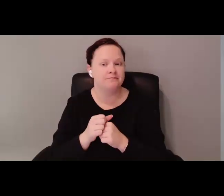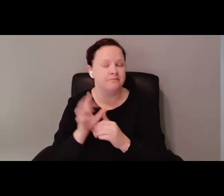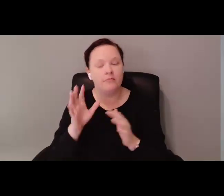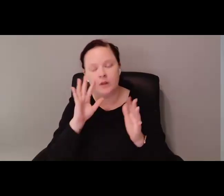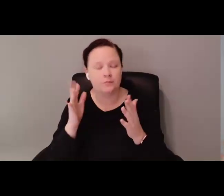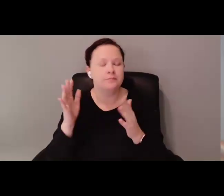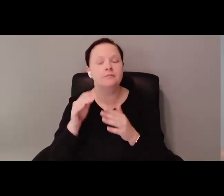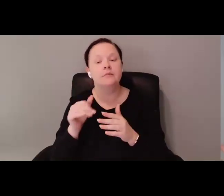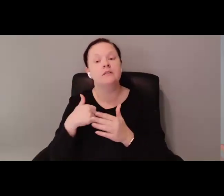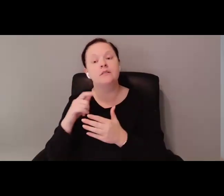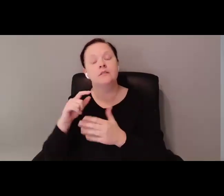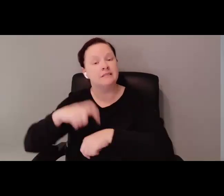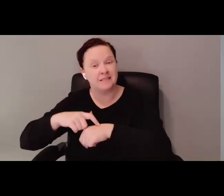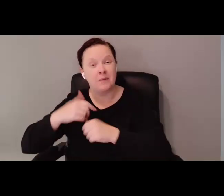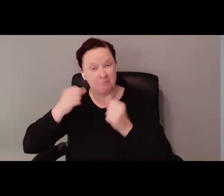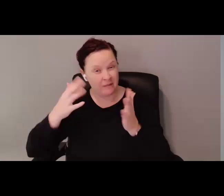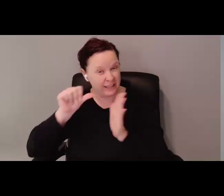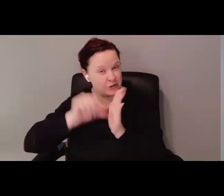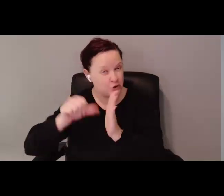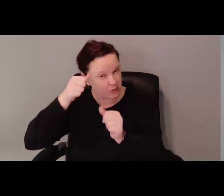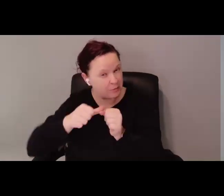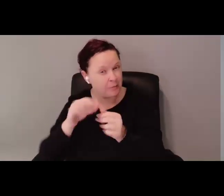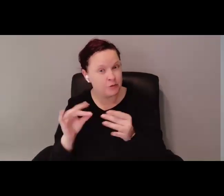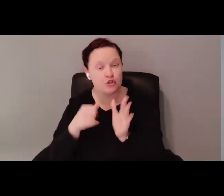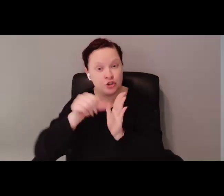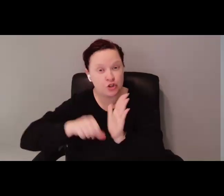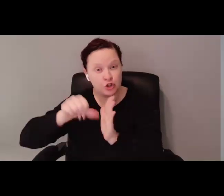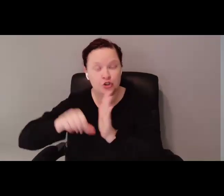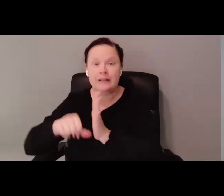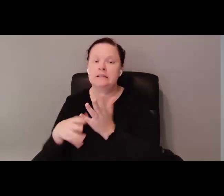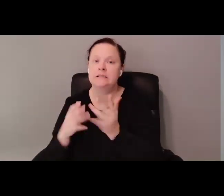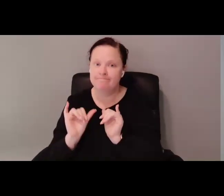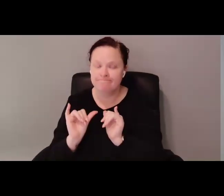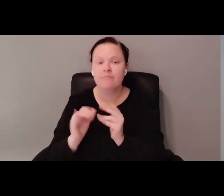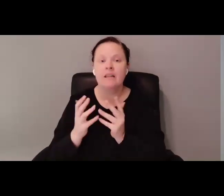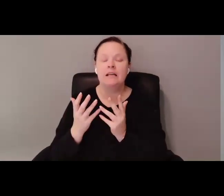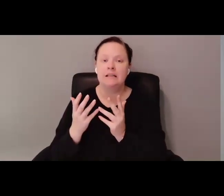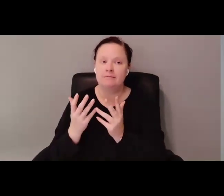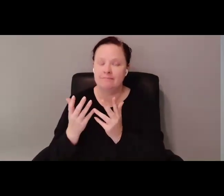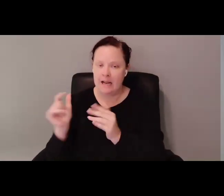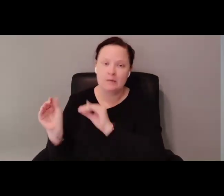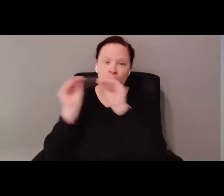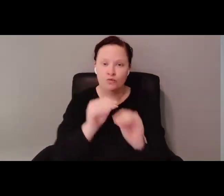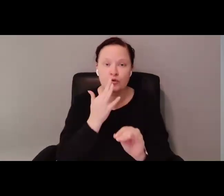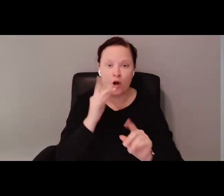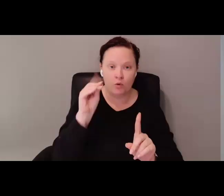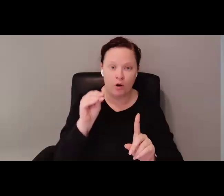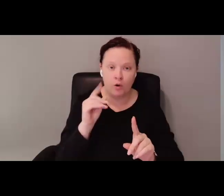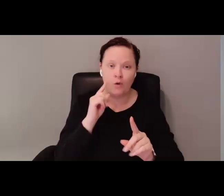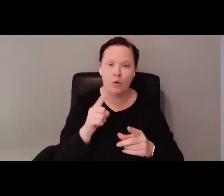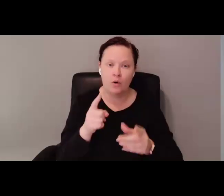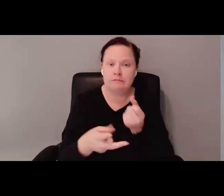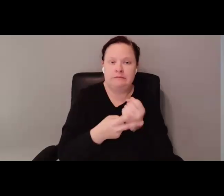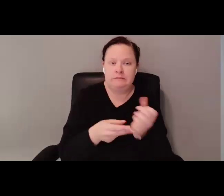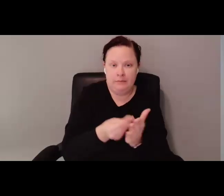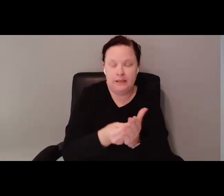during the time that I was having all those surgeries, because it was less expensive to live in Colorado. And I needed to retrain myself away